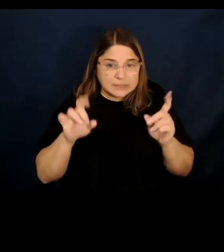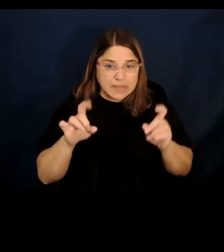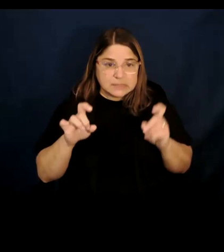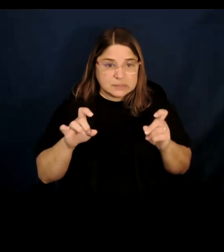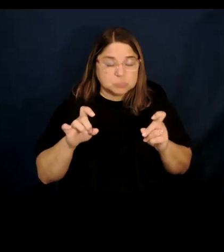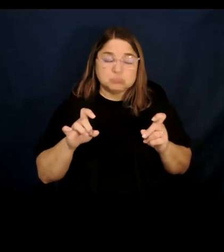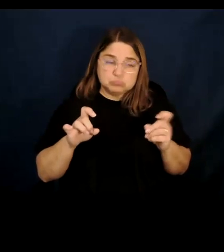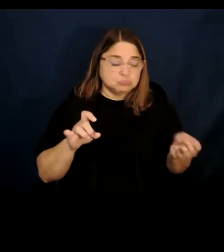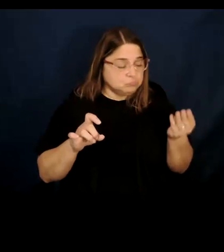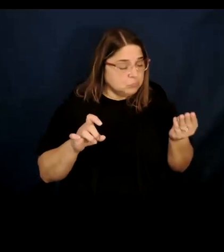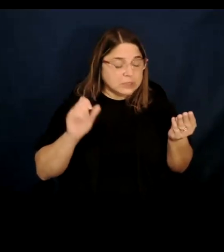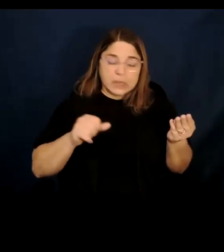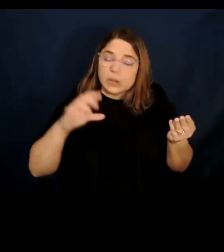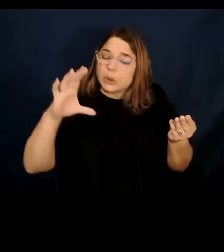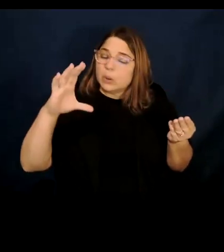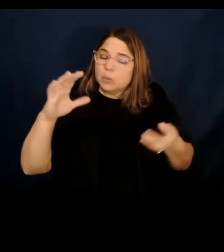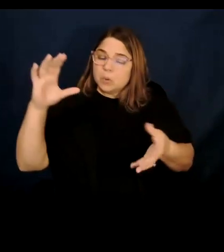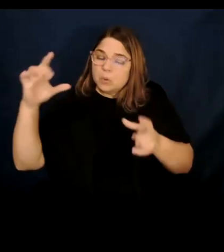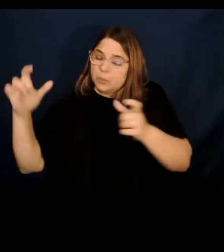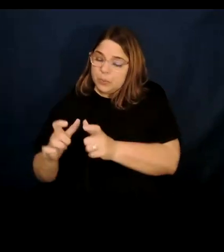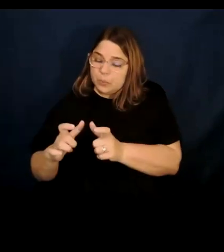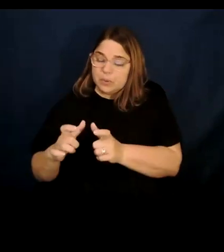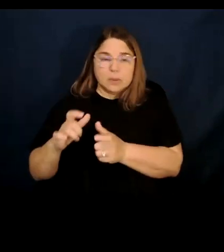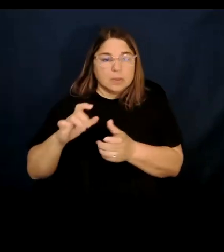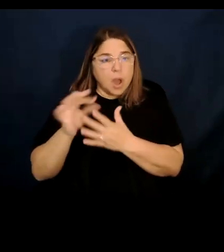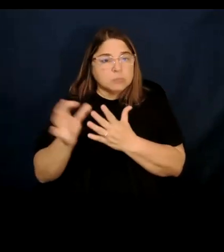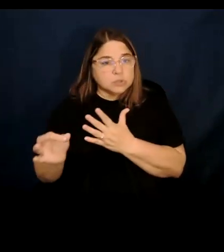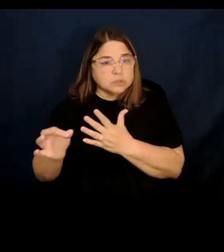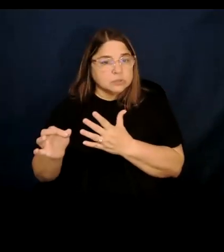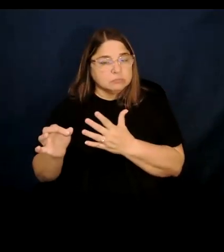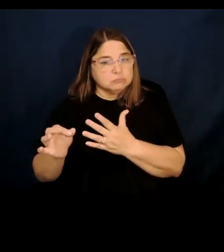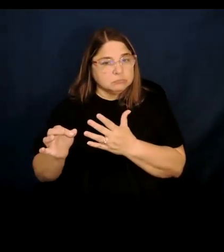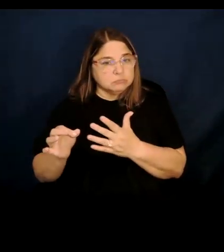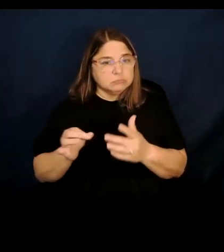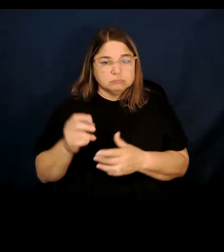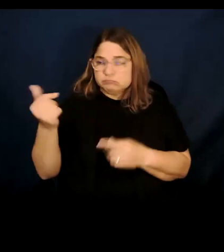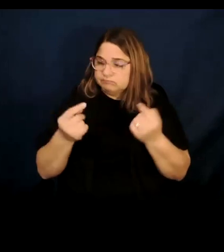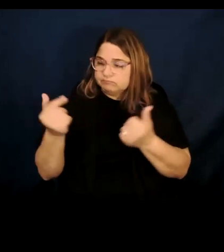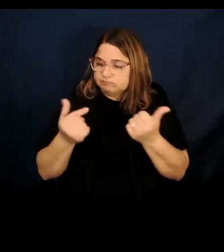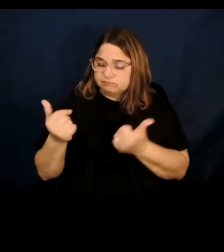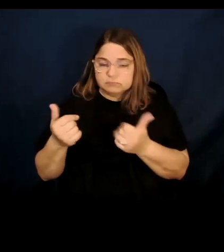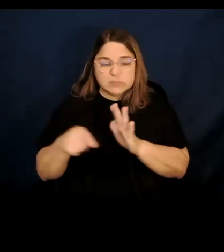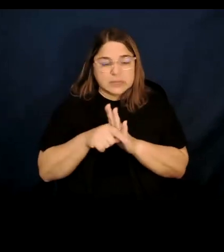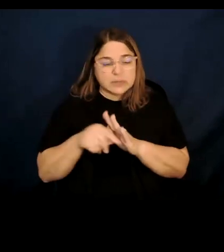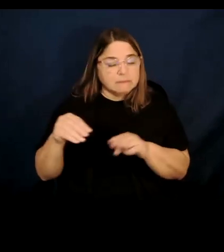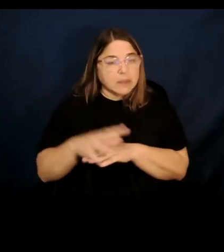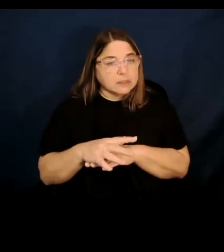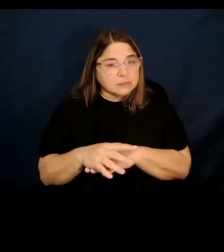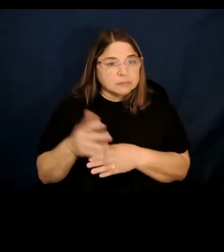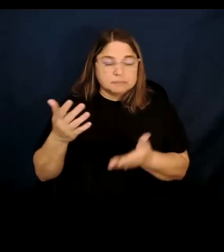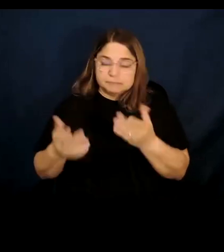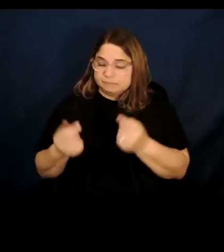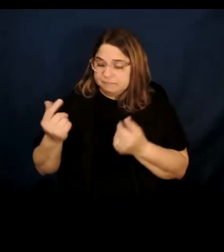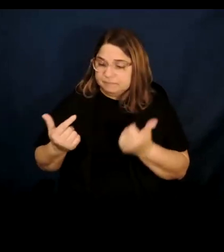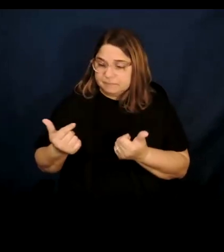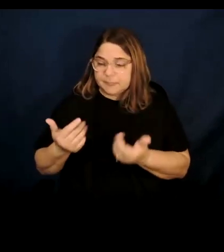pain medications from the very beginning to avoid the kind of poor selectivity that may lead to adverse effects, that may lead to what looks